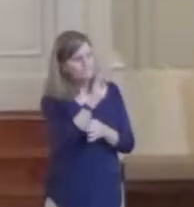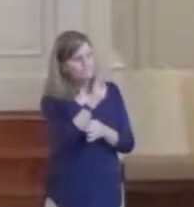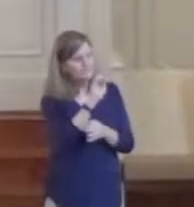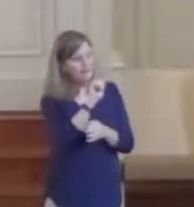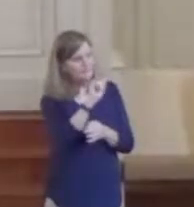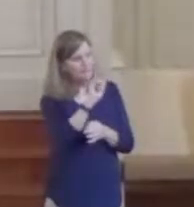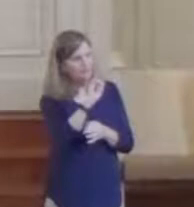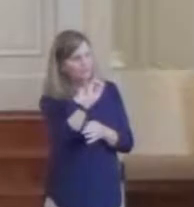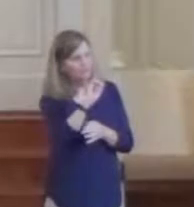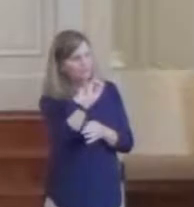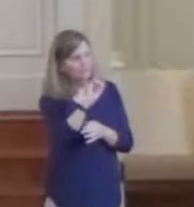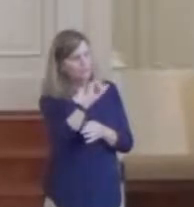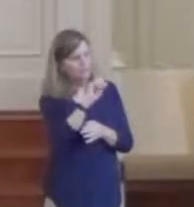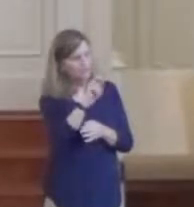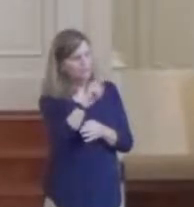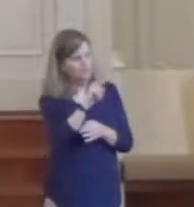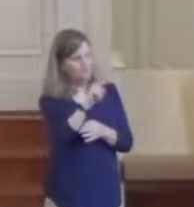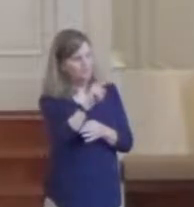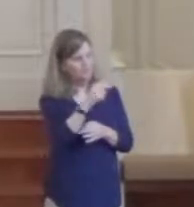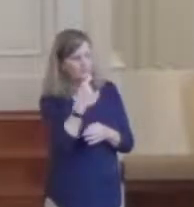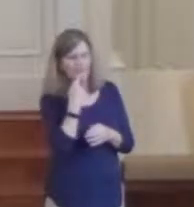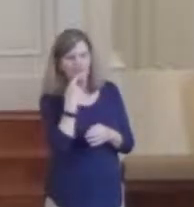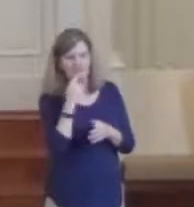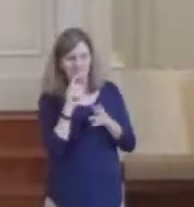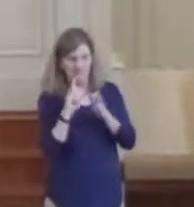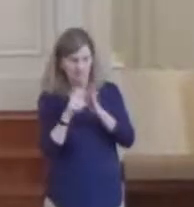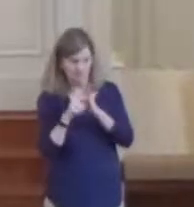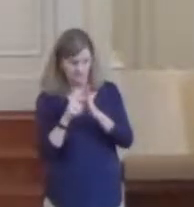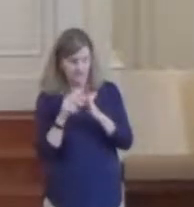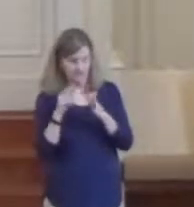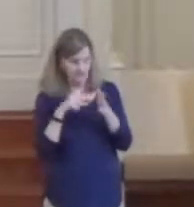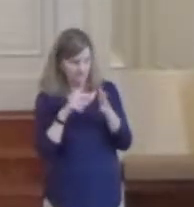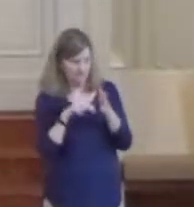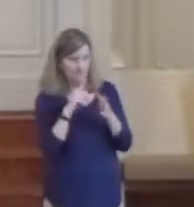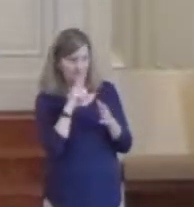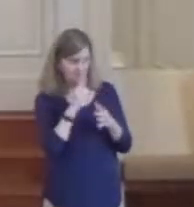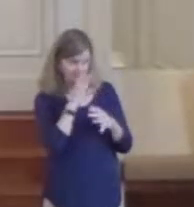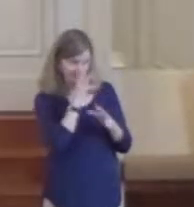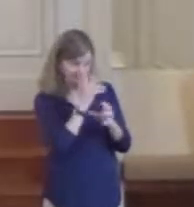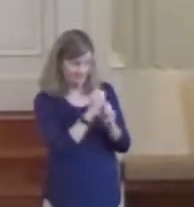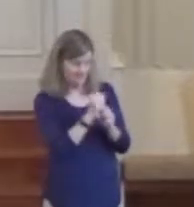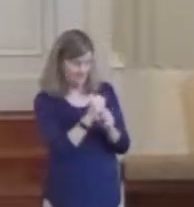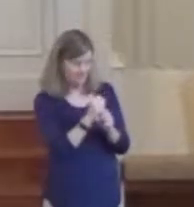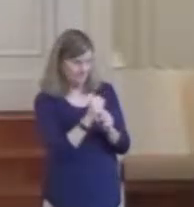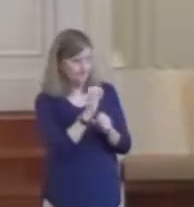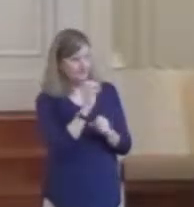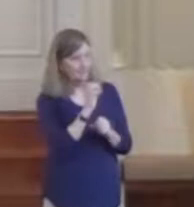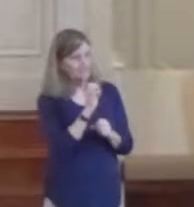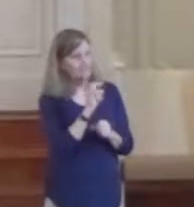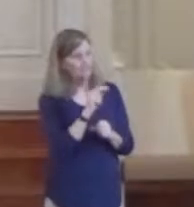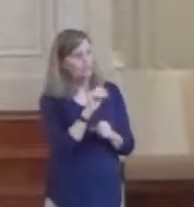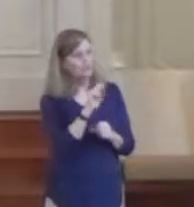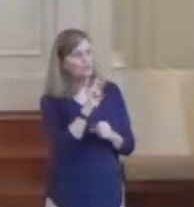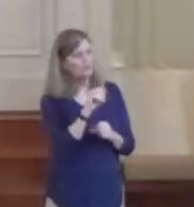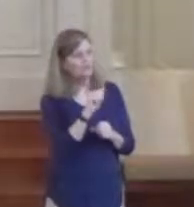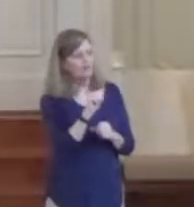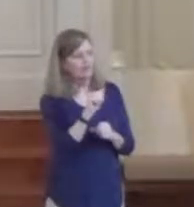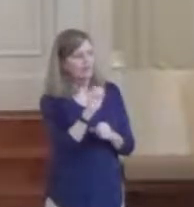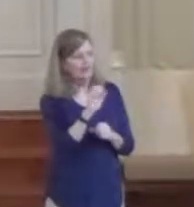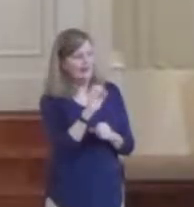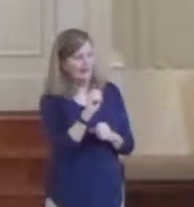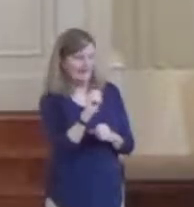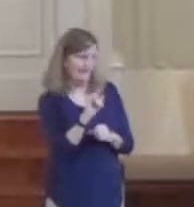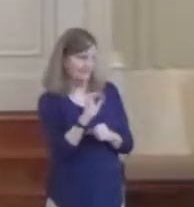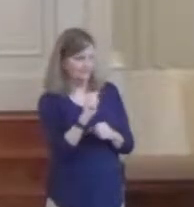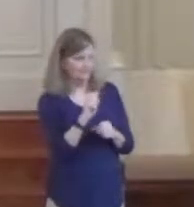you're interested, just catch me after the worship service. I'll tell you how to spell it, look it up. It's pretty fascinating. But the Enuma Elish is a story about